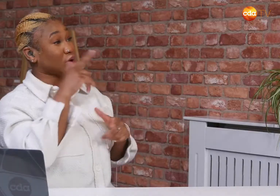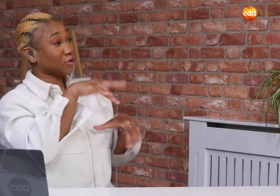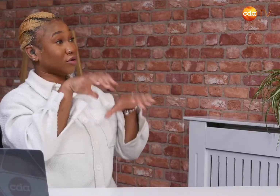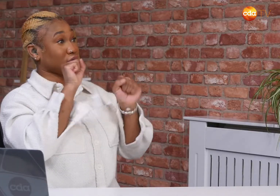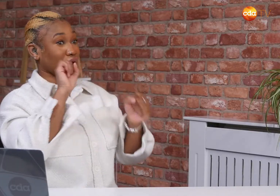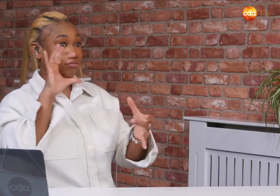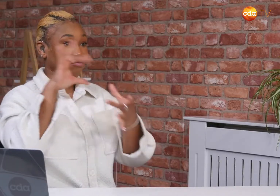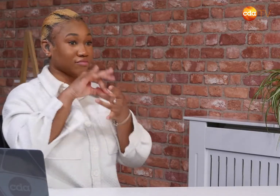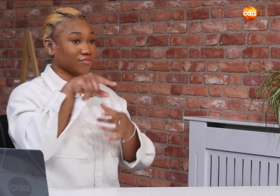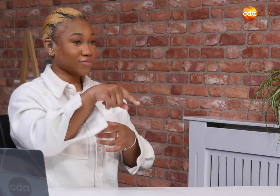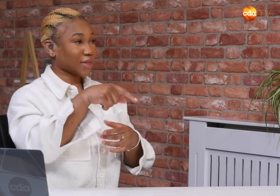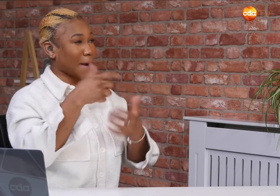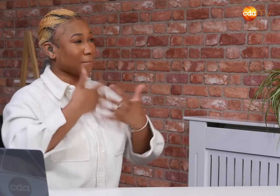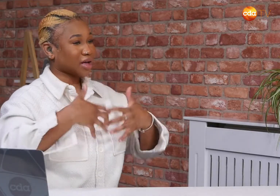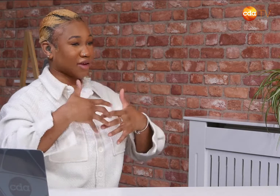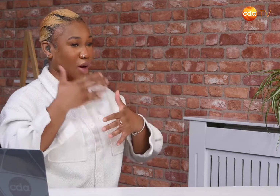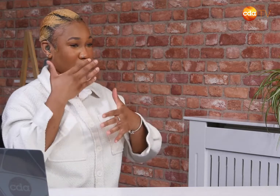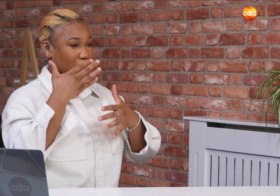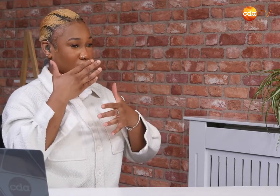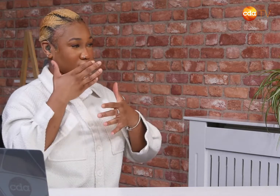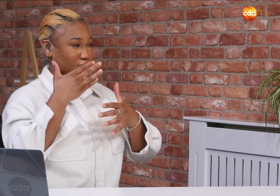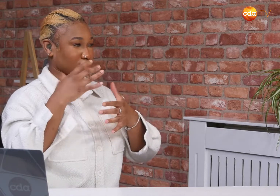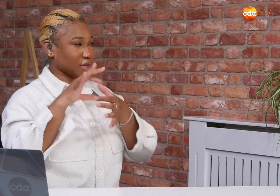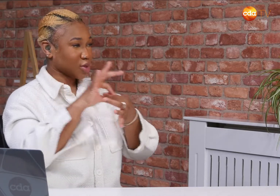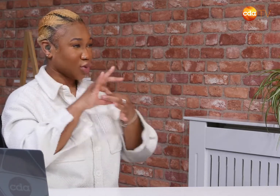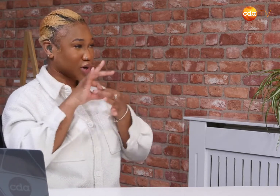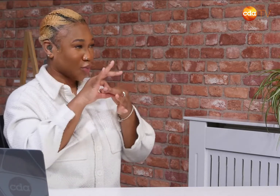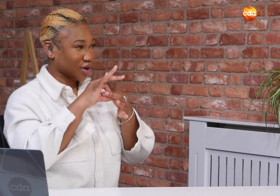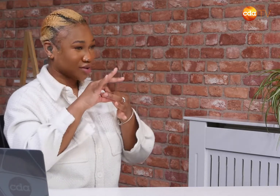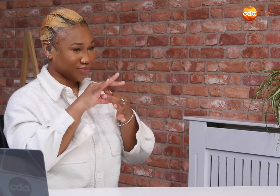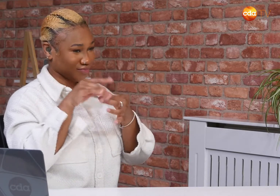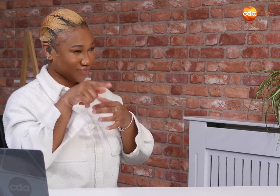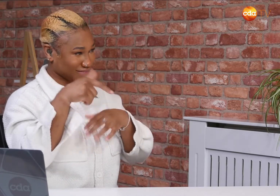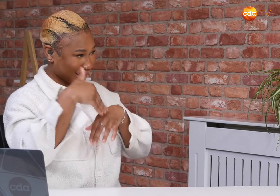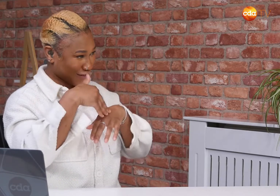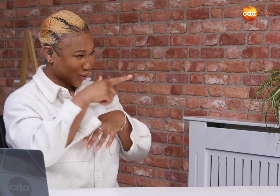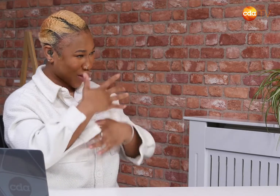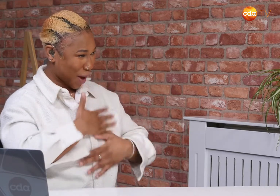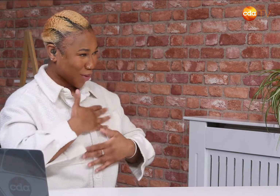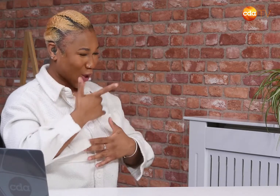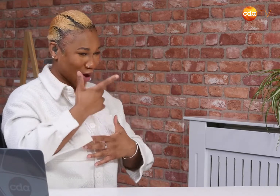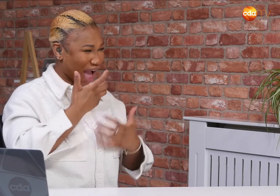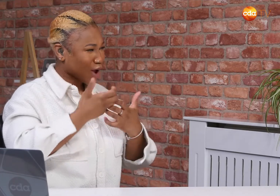Oh, lovely. And so when you joined the Miscarriage Association,